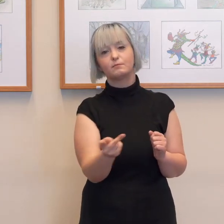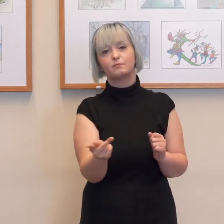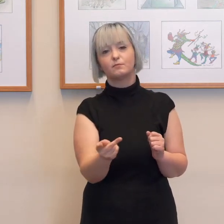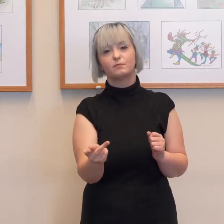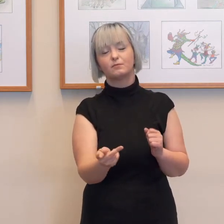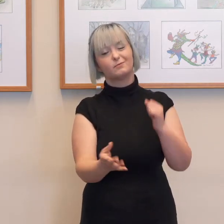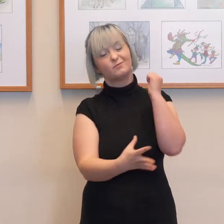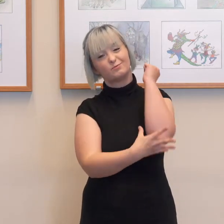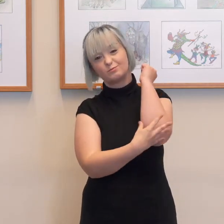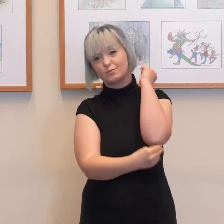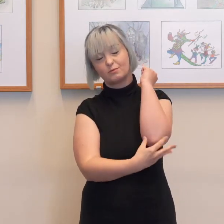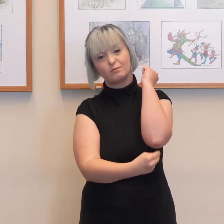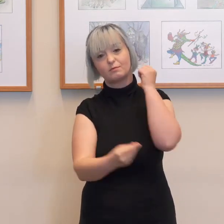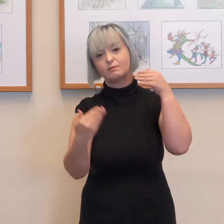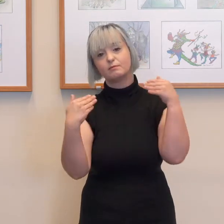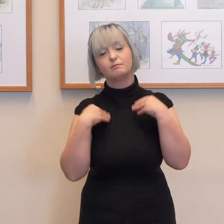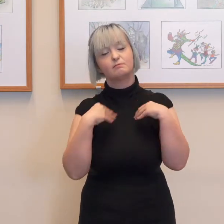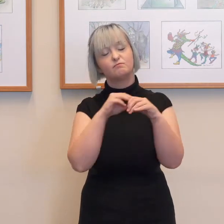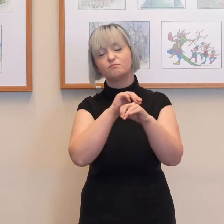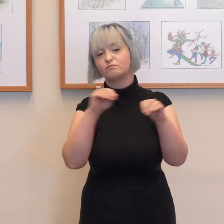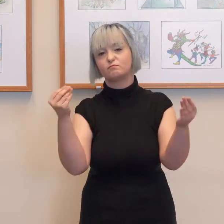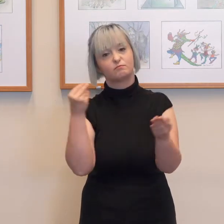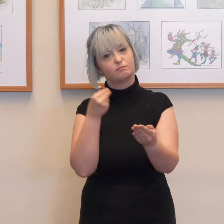They were very poor, and they had no money.